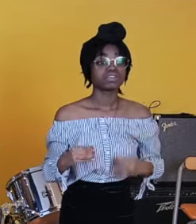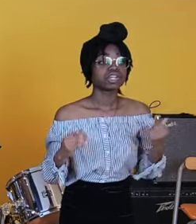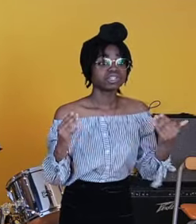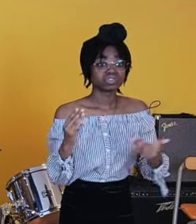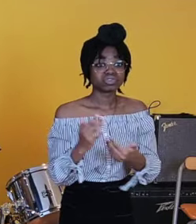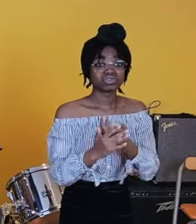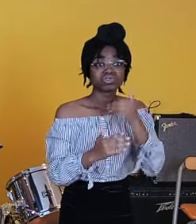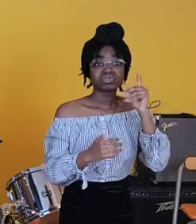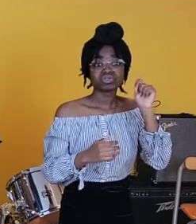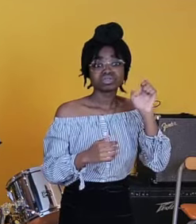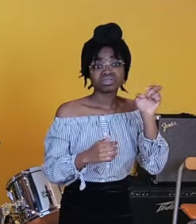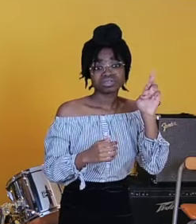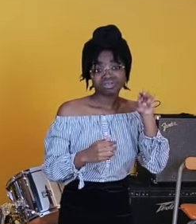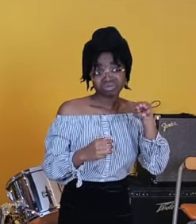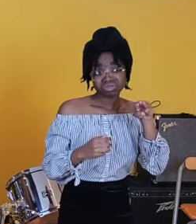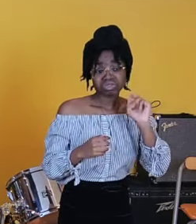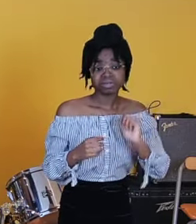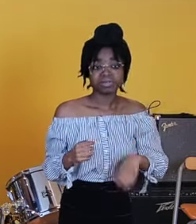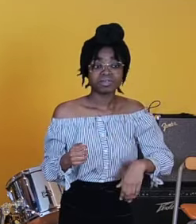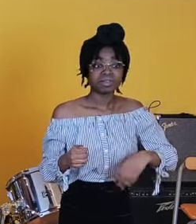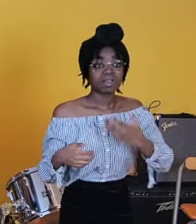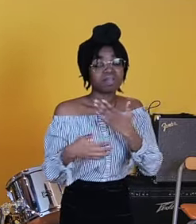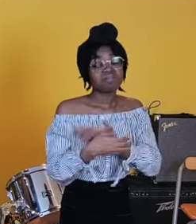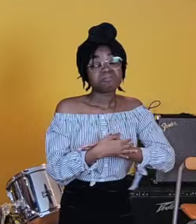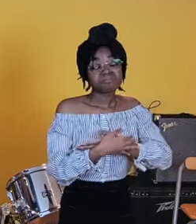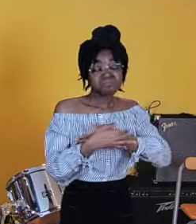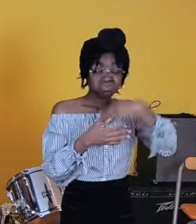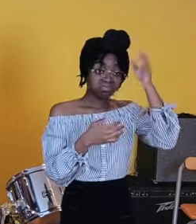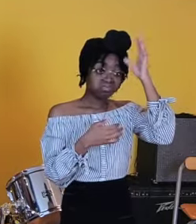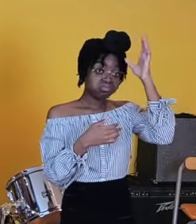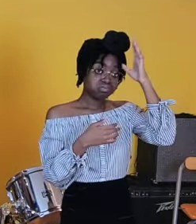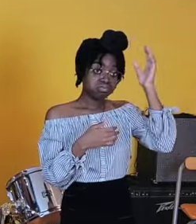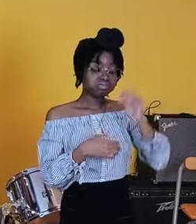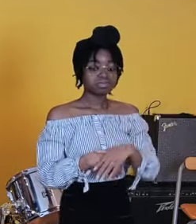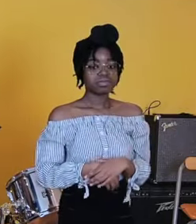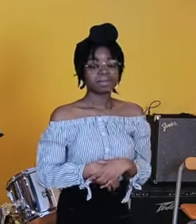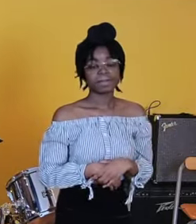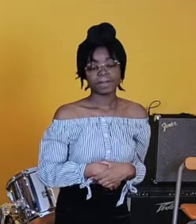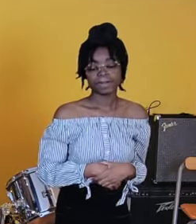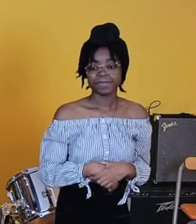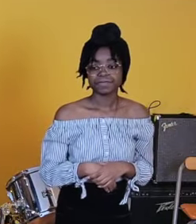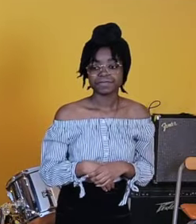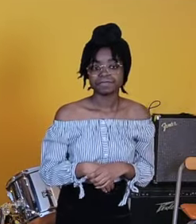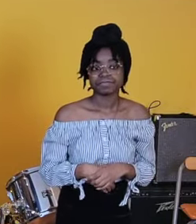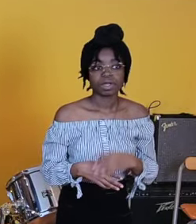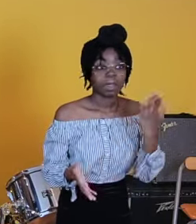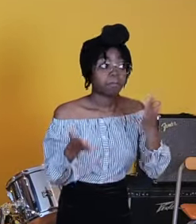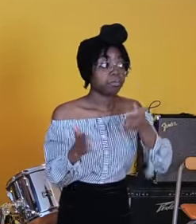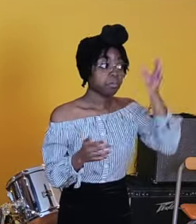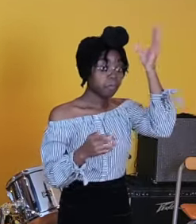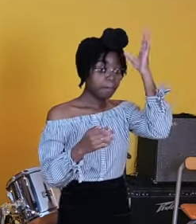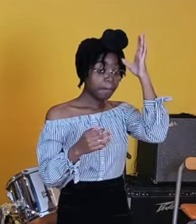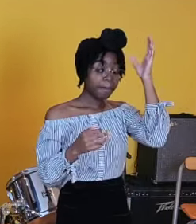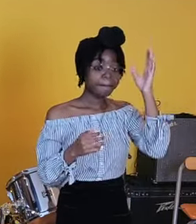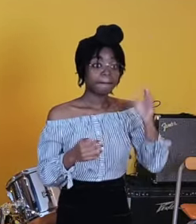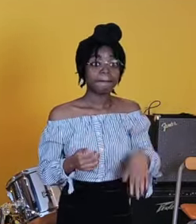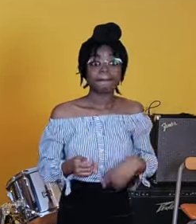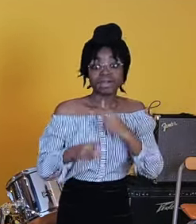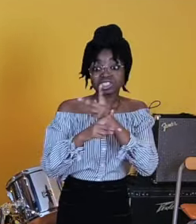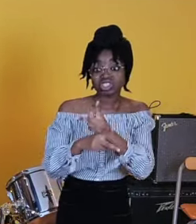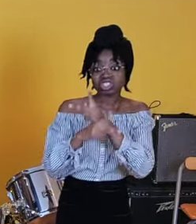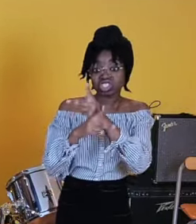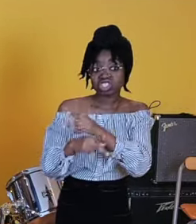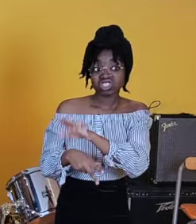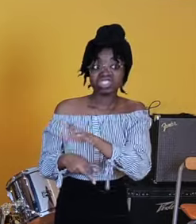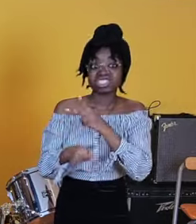coined, baby daddy. See that? Now, the man might take care of the child financially, but they